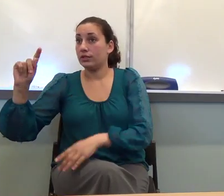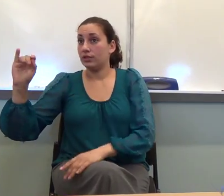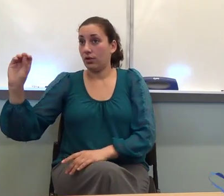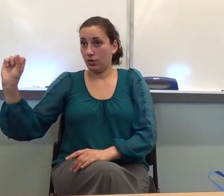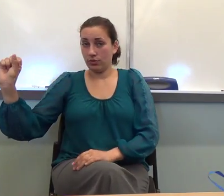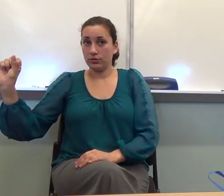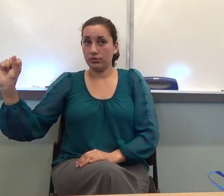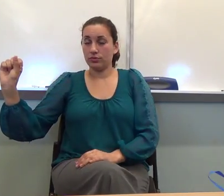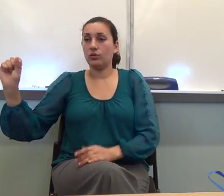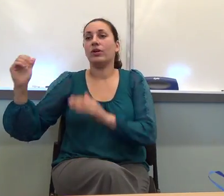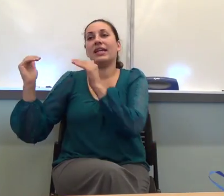are equal.